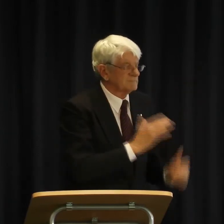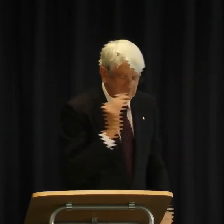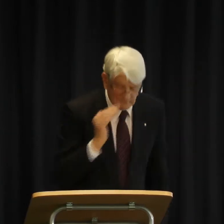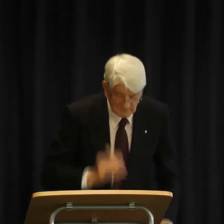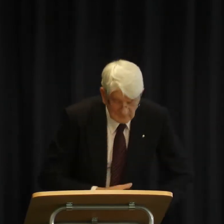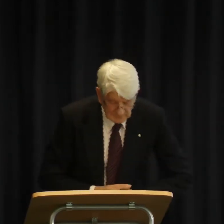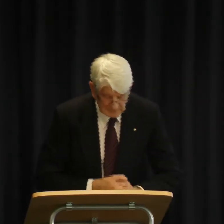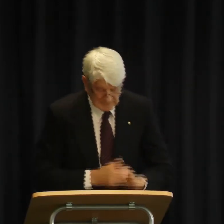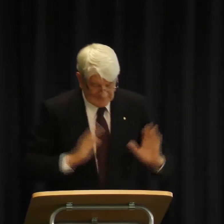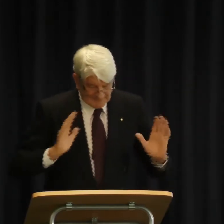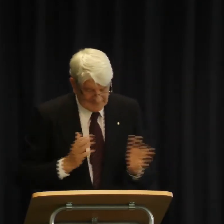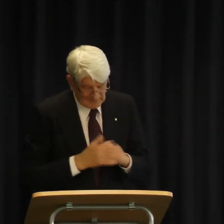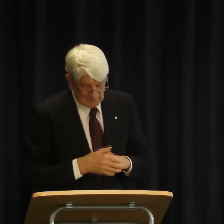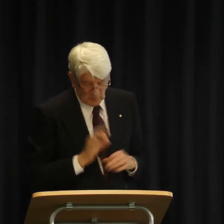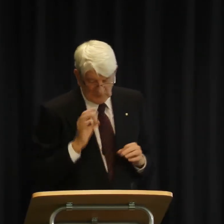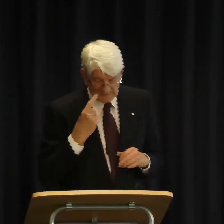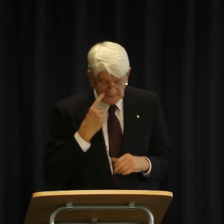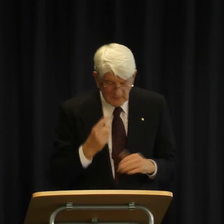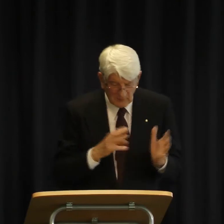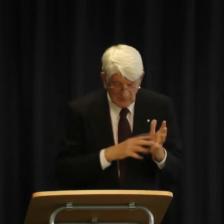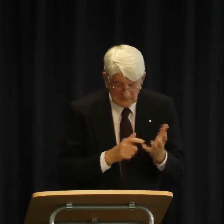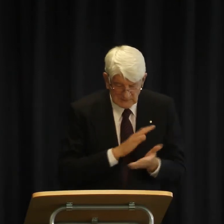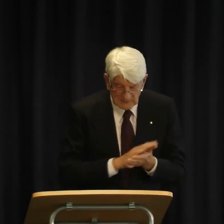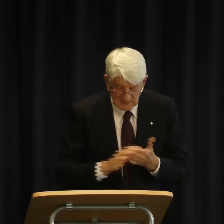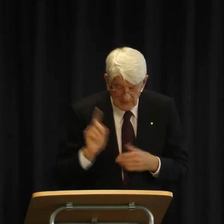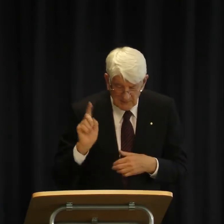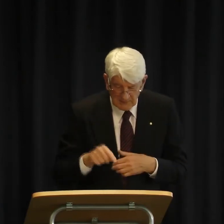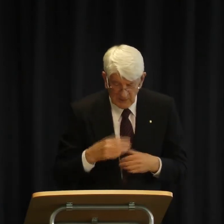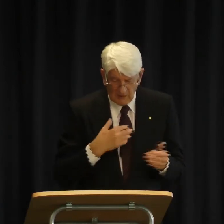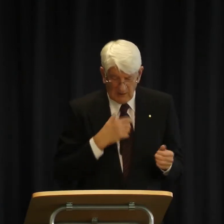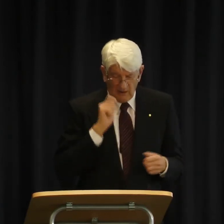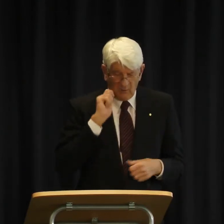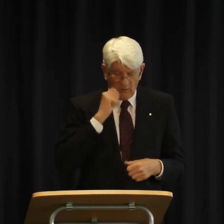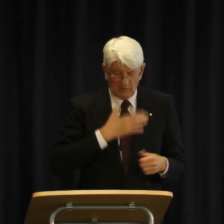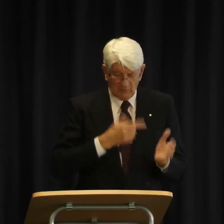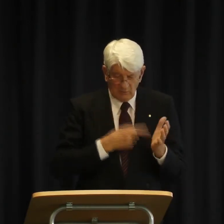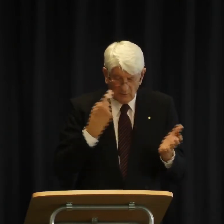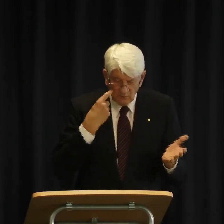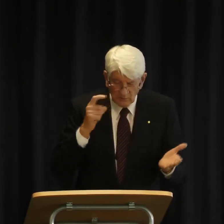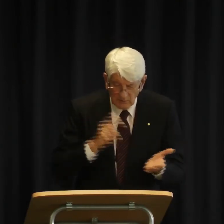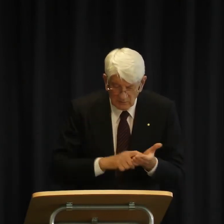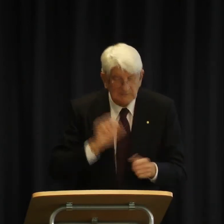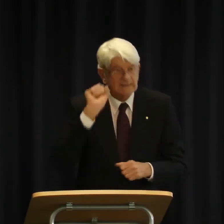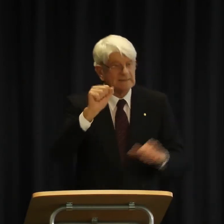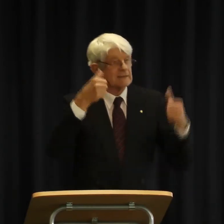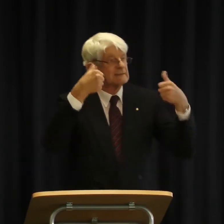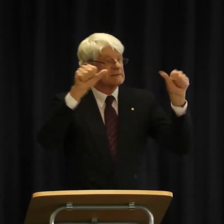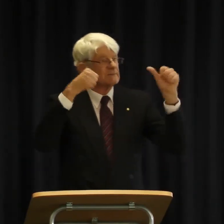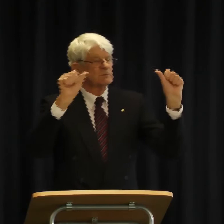I was asked to give a 5-minute speech about a number of topics, and it's not easy to do that because there's so much to say about John. However,